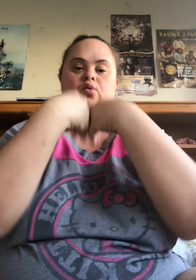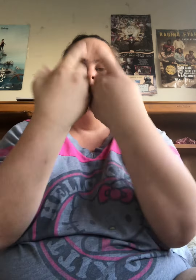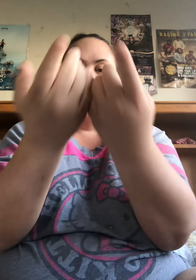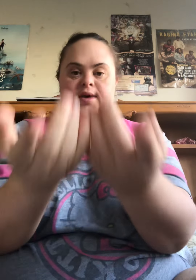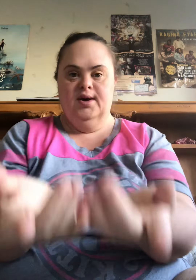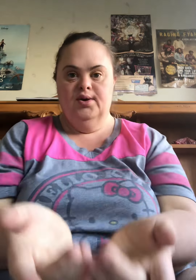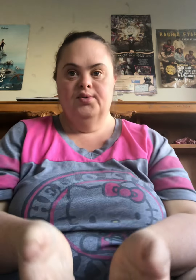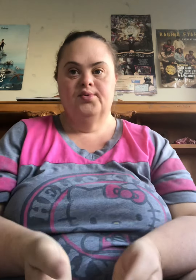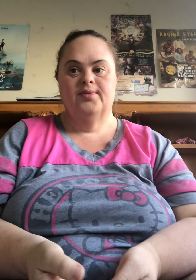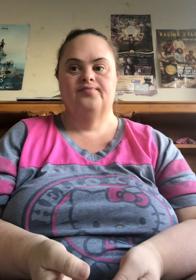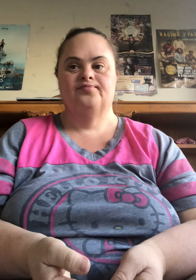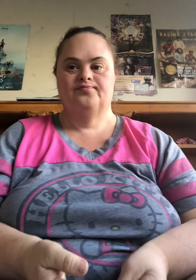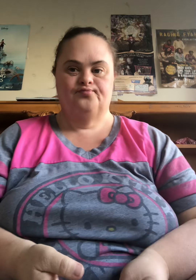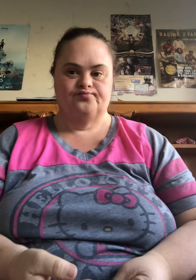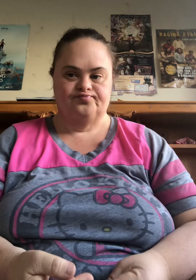with you.